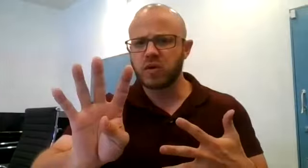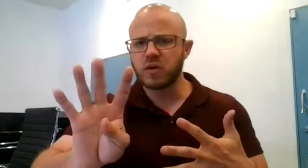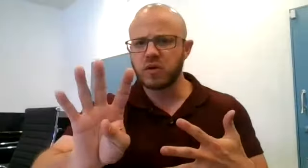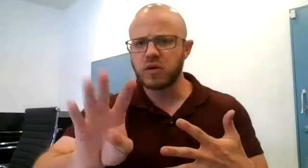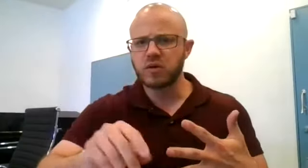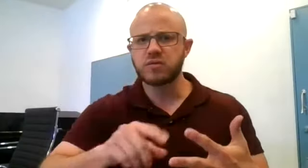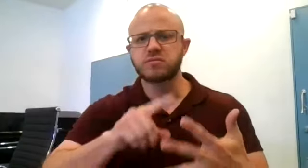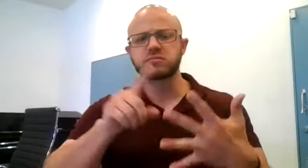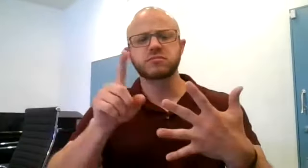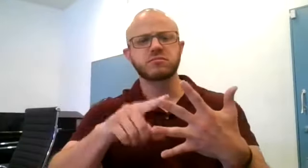4,